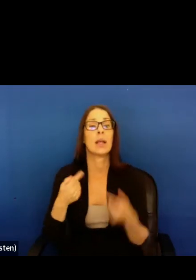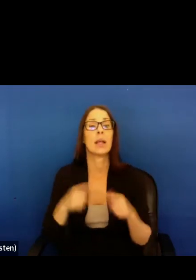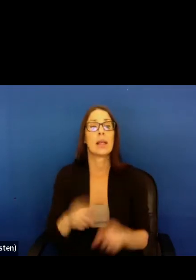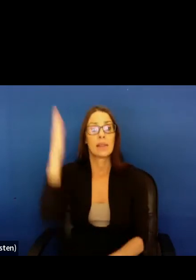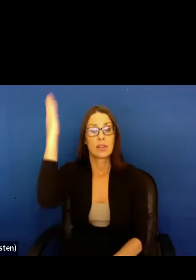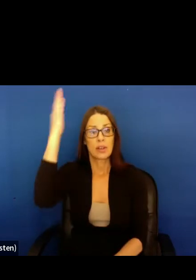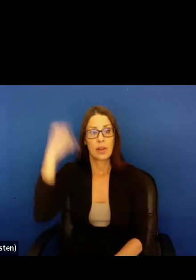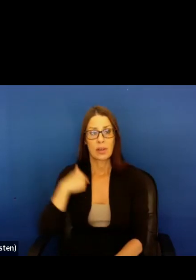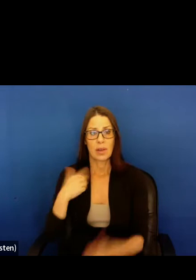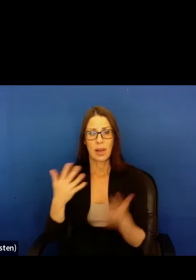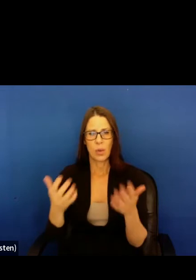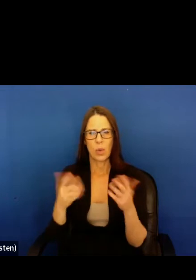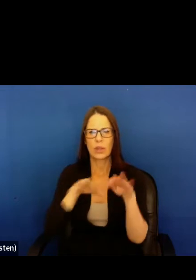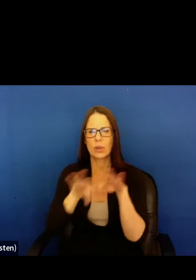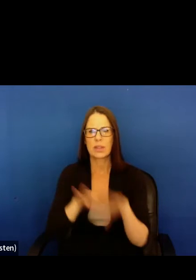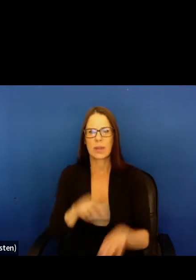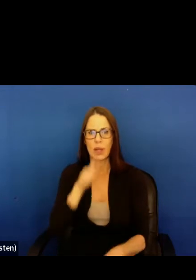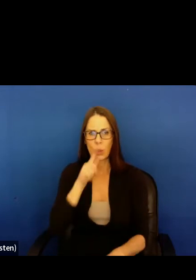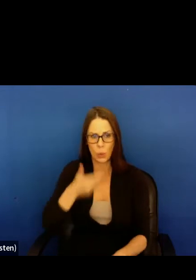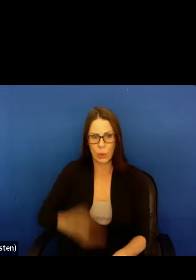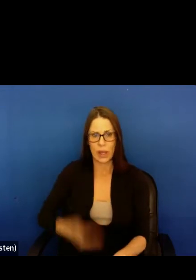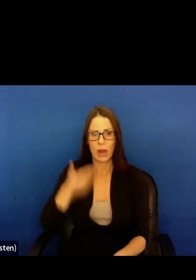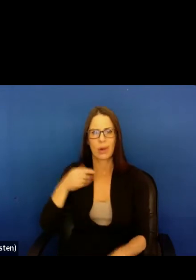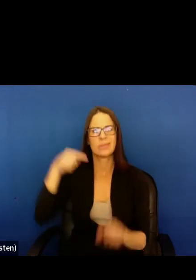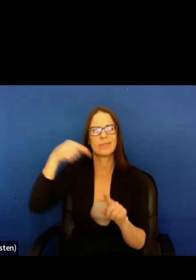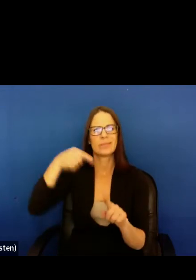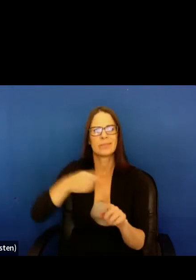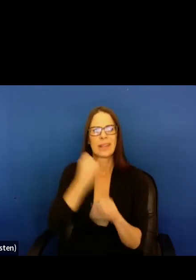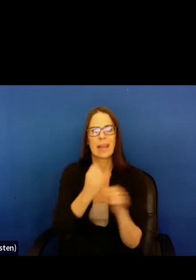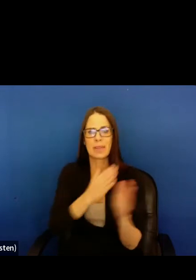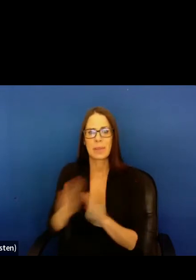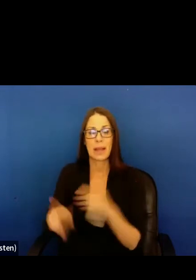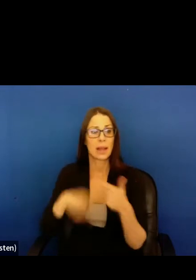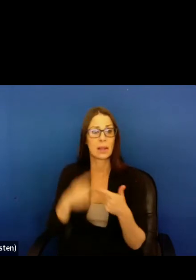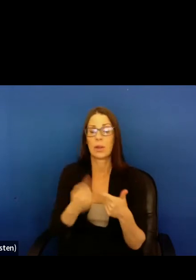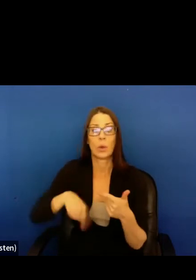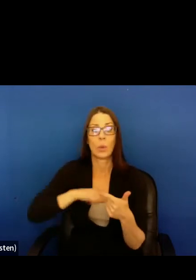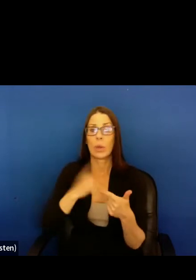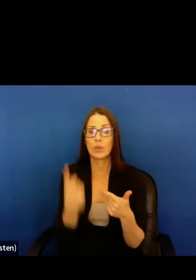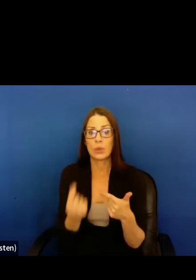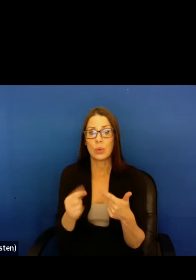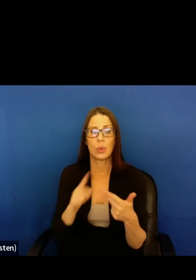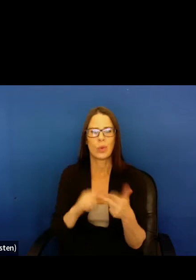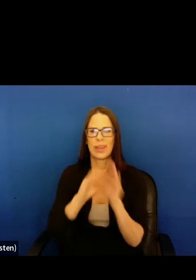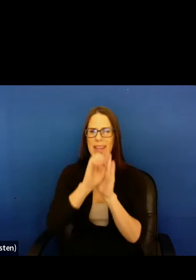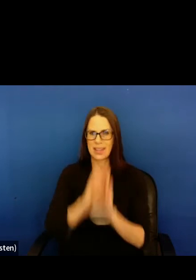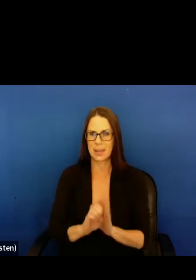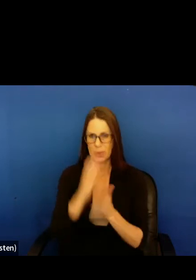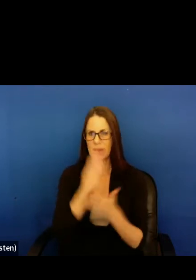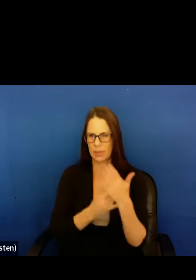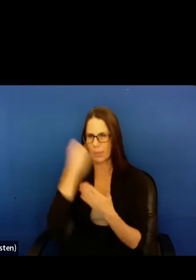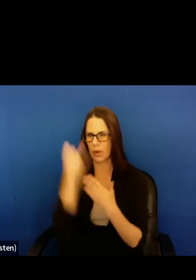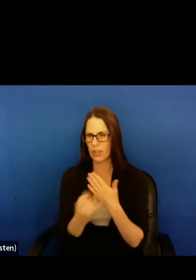really explain who we are at Campus Planning, what we generally do, examples of some of the projects that we think